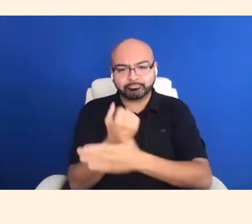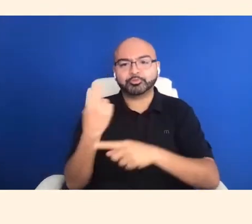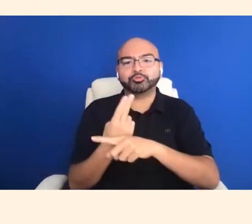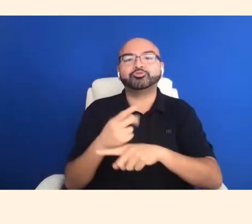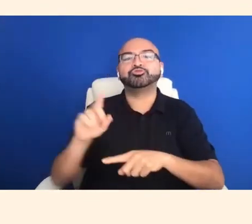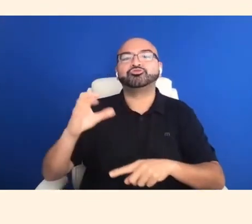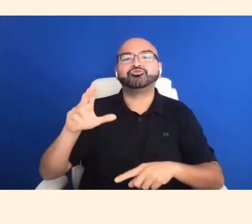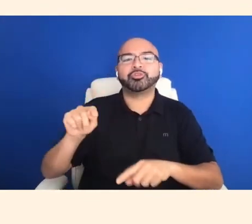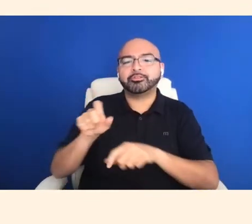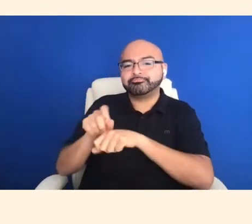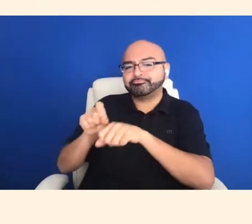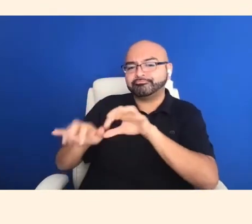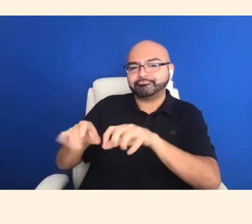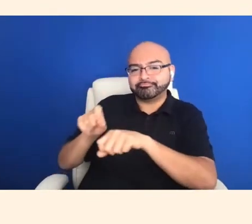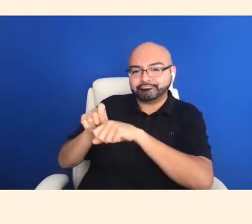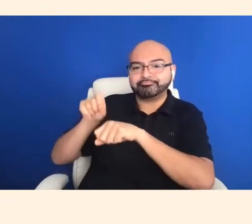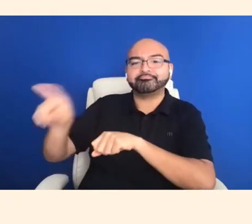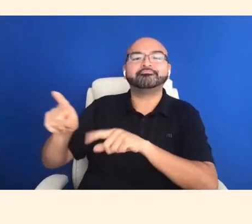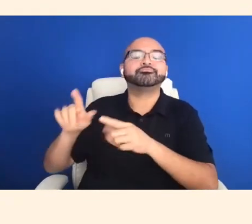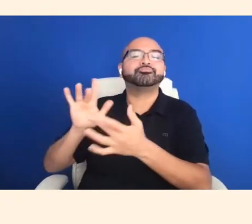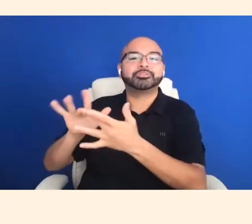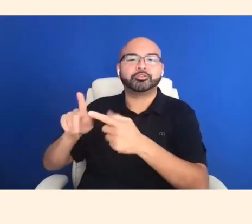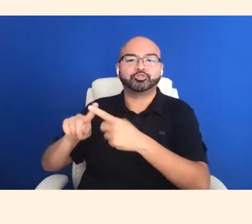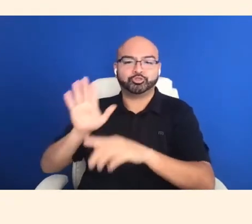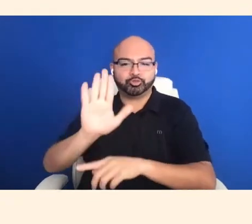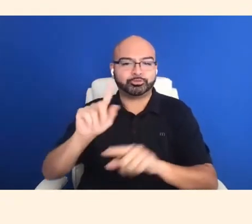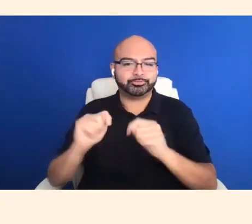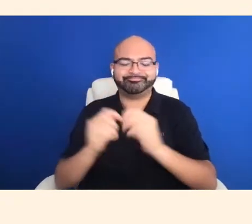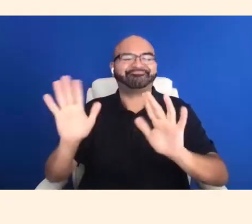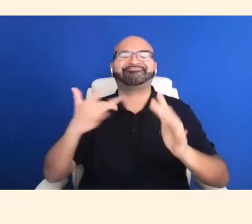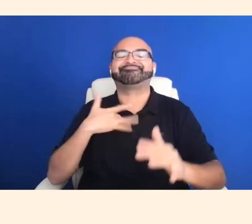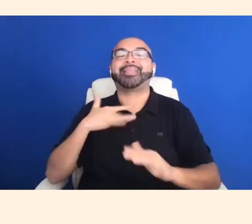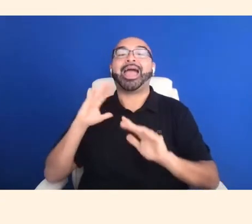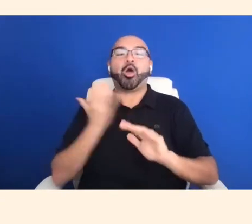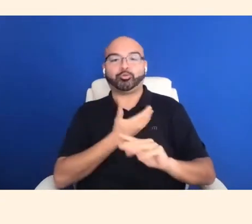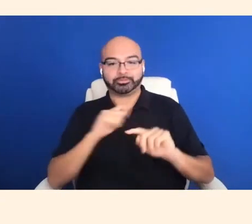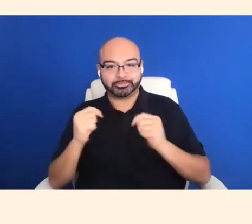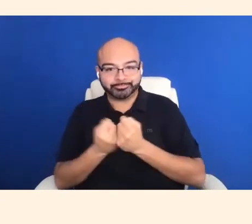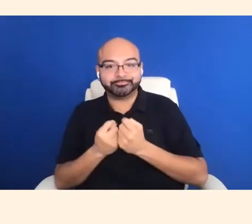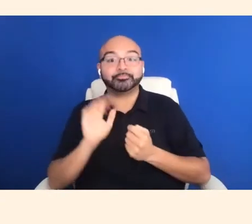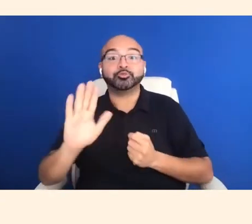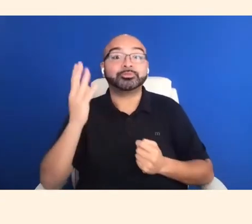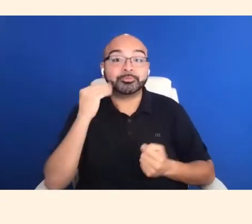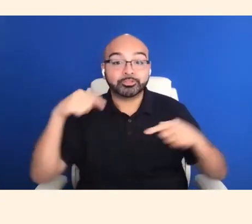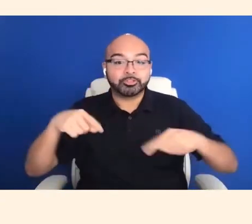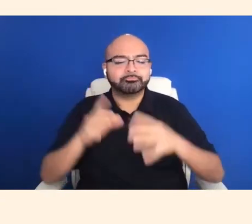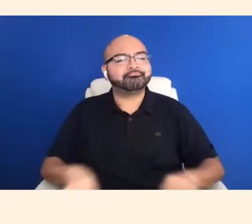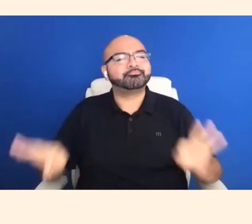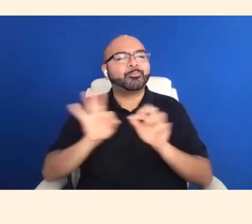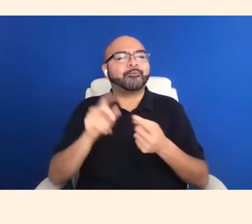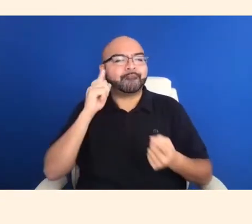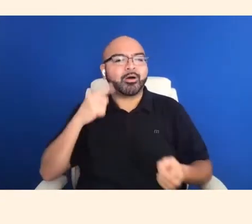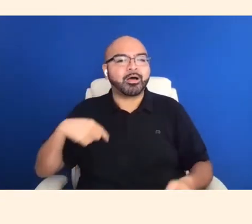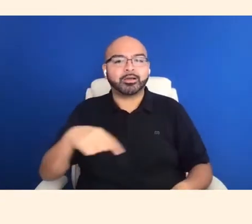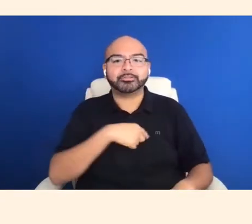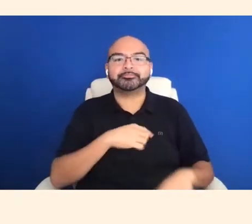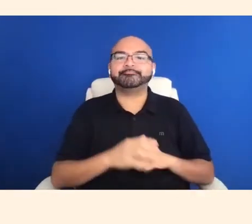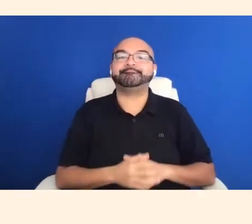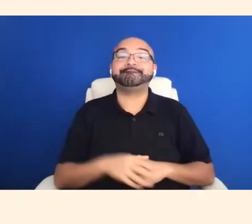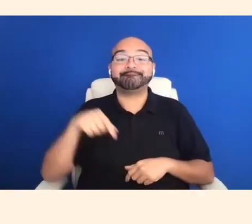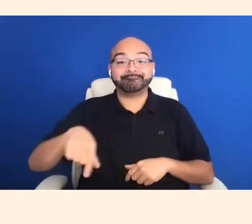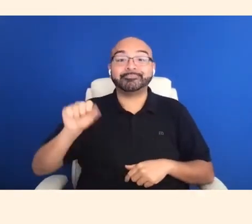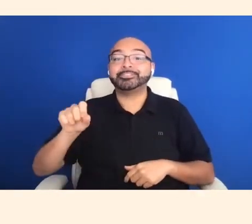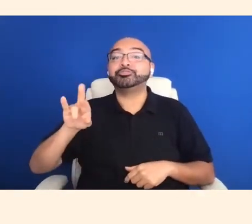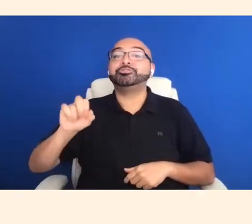feature to reach out to your team, or to our team. Your experience here matters to us. As we continue this series, we aim to